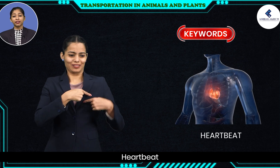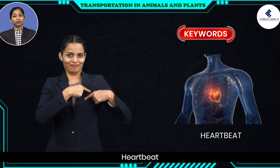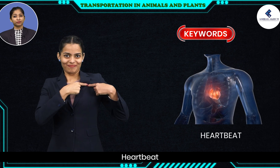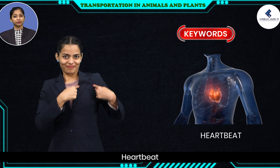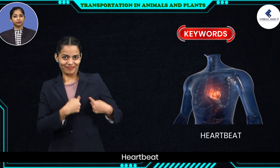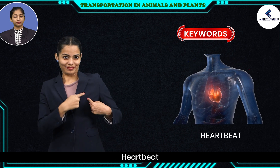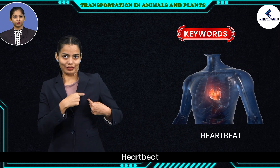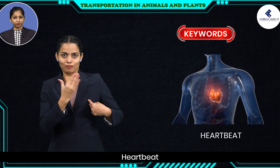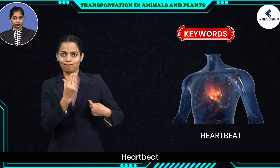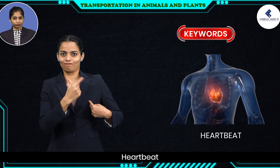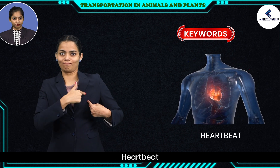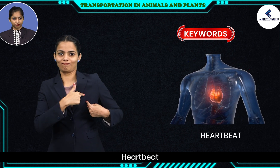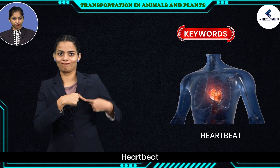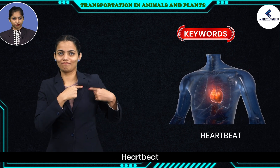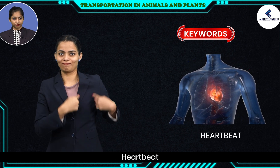heartbeat,